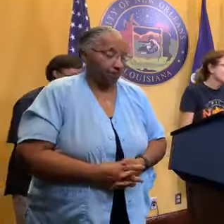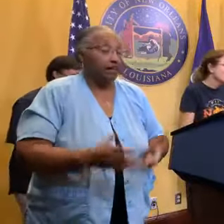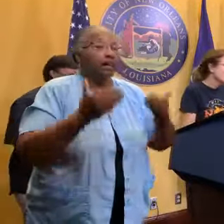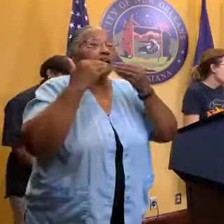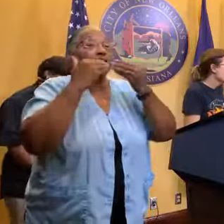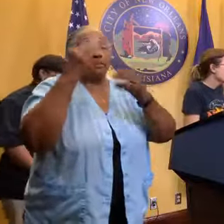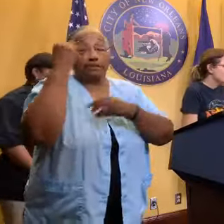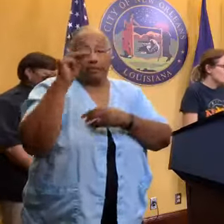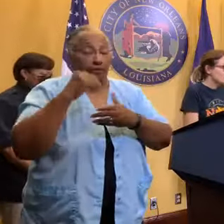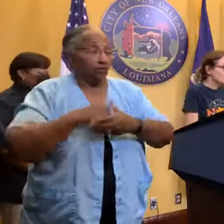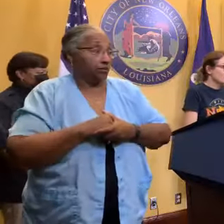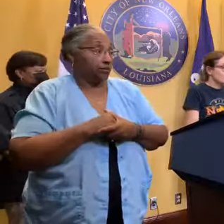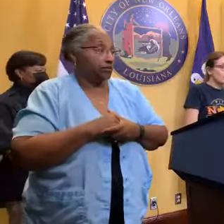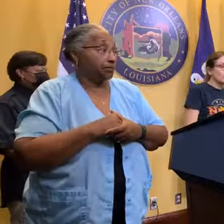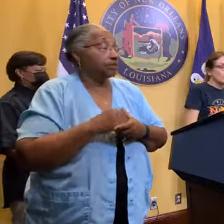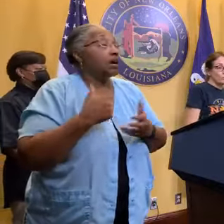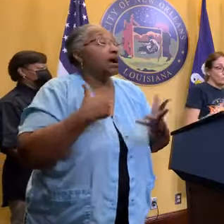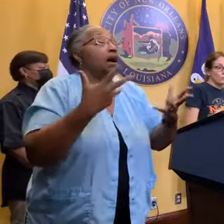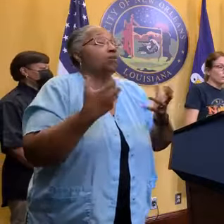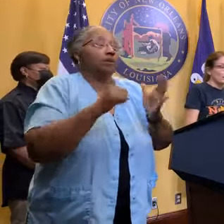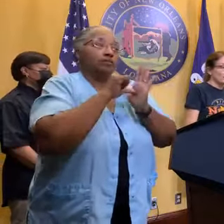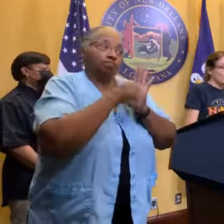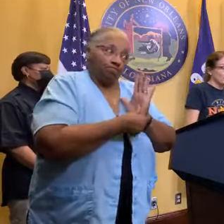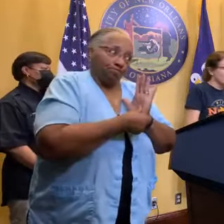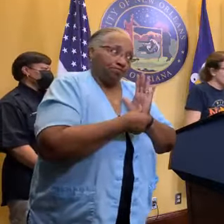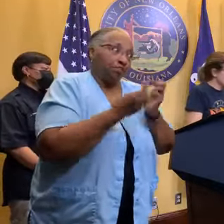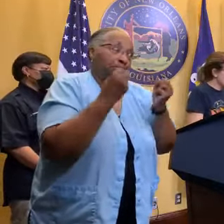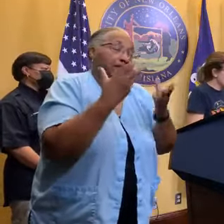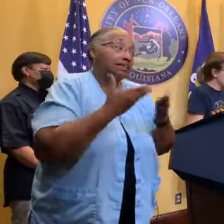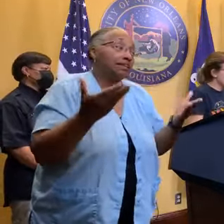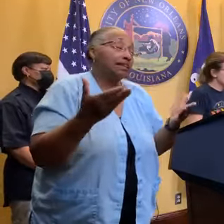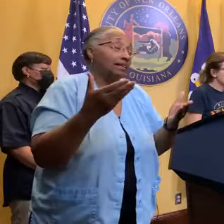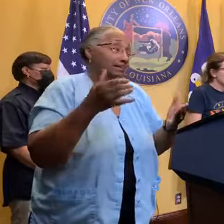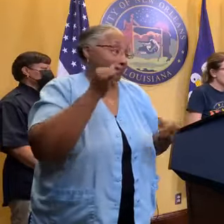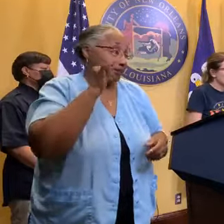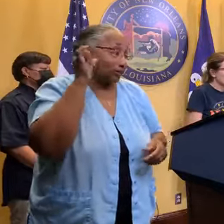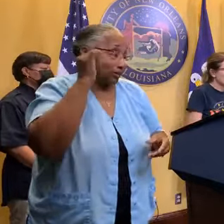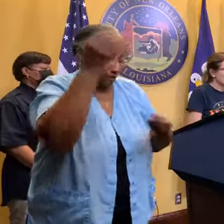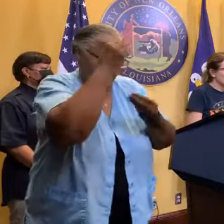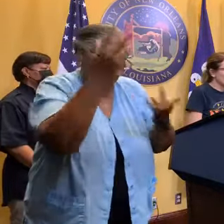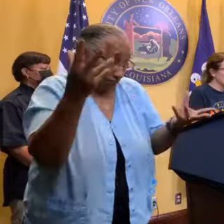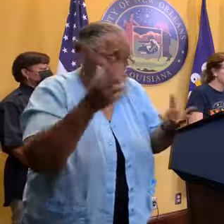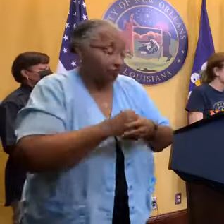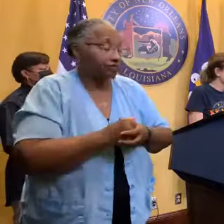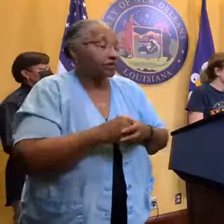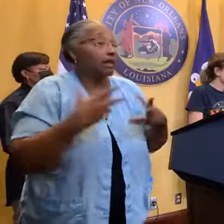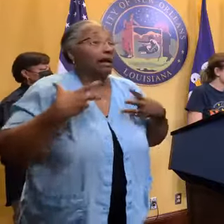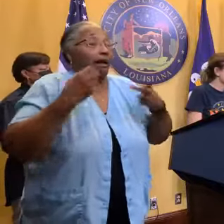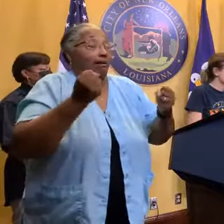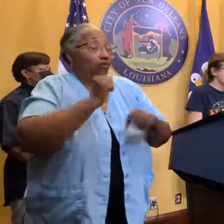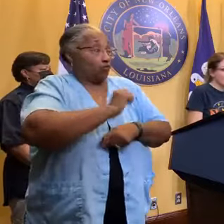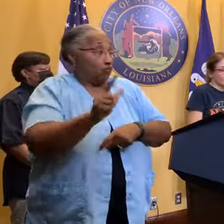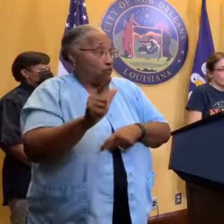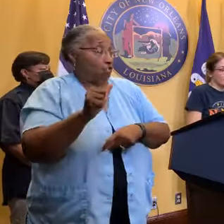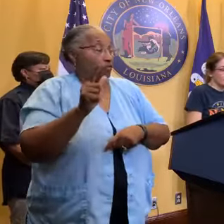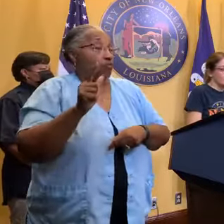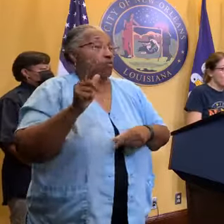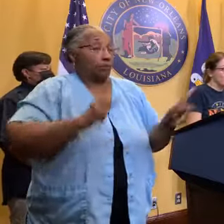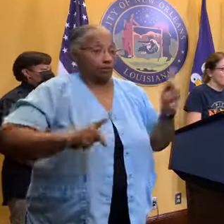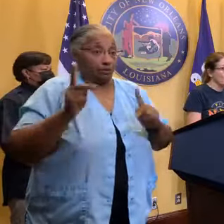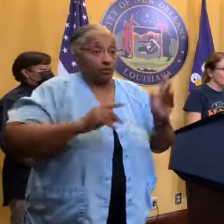Thanks, Mayor. I'd just like to reiterate a lot of the things I said yesterday. Certainly the health of all of our residents is